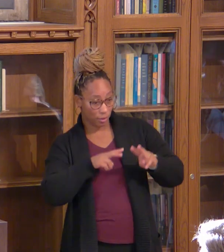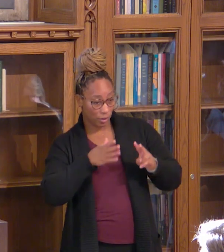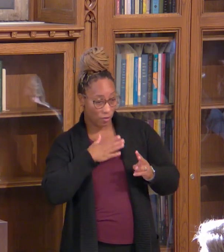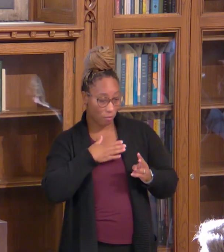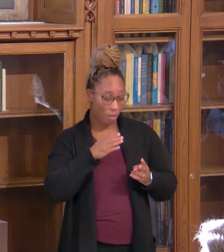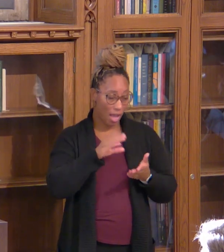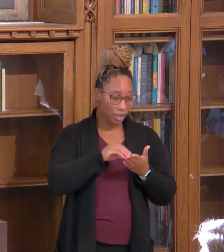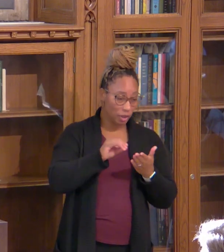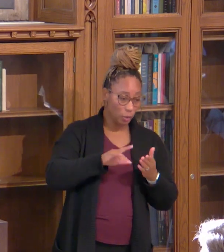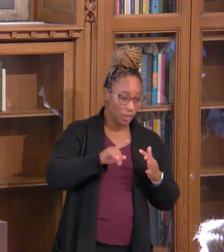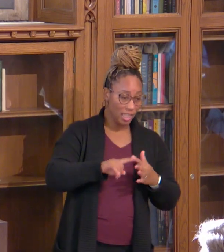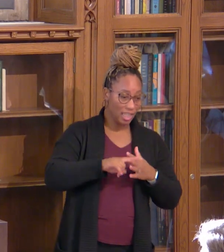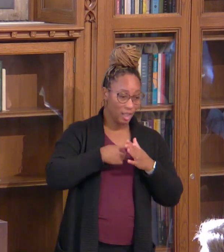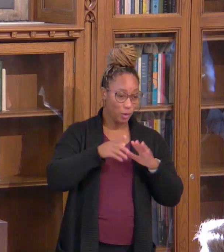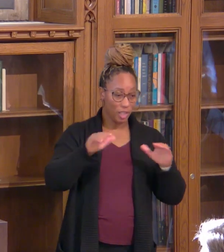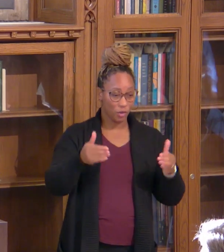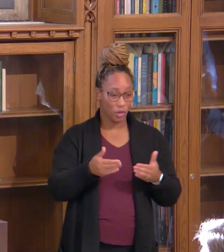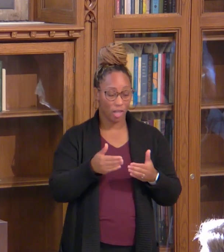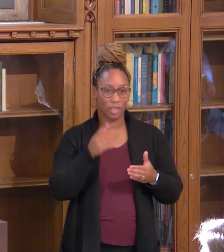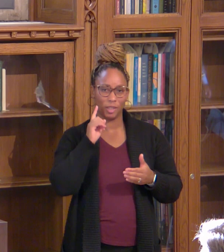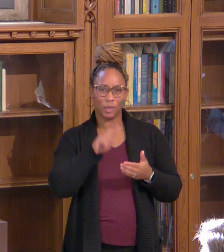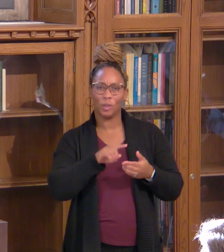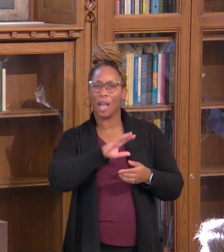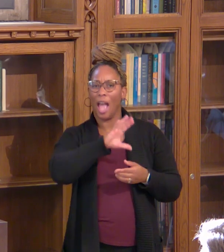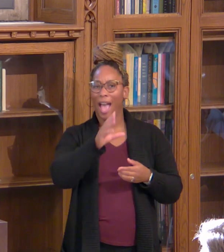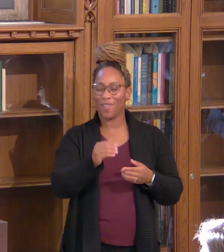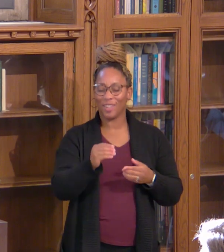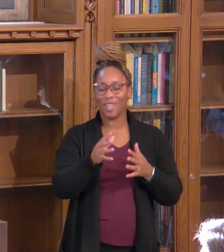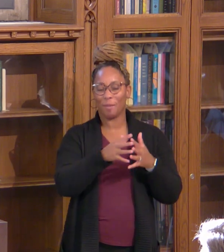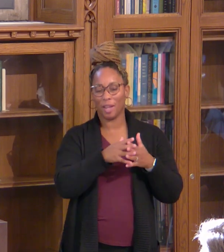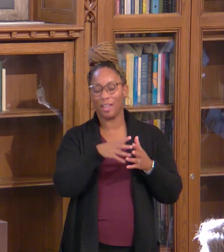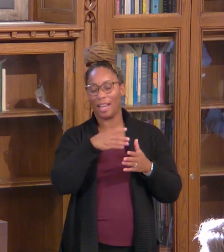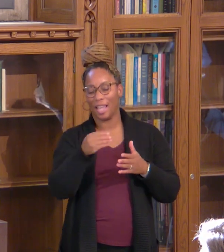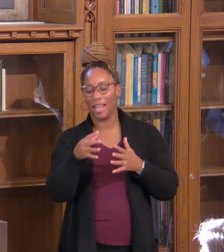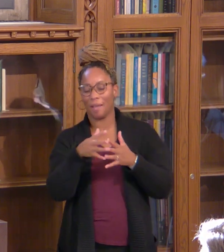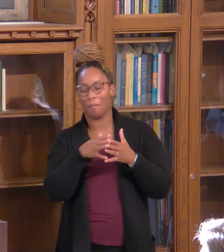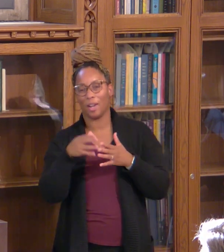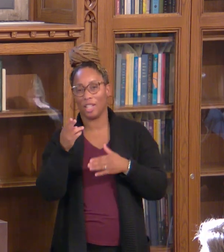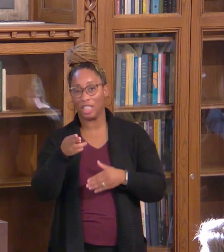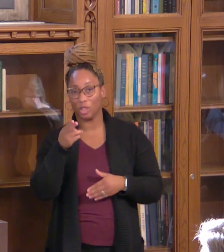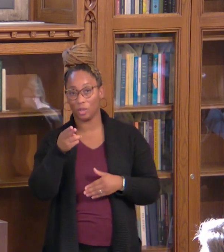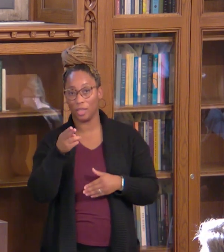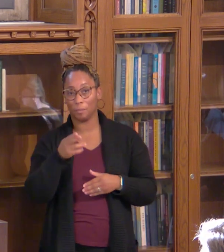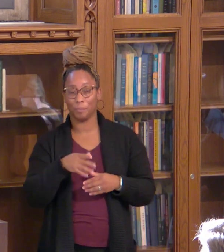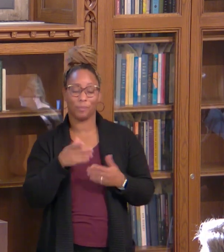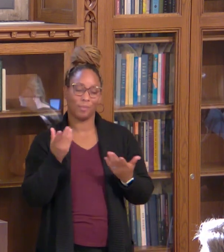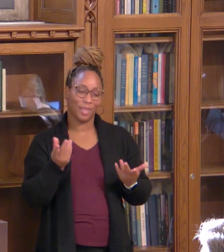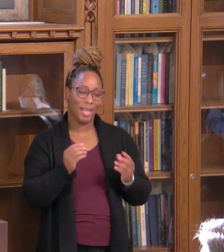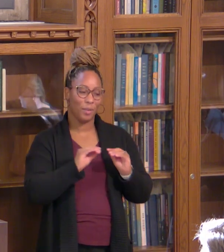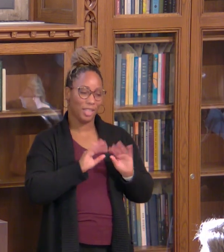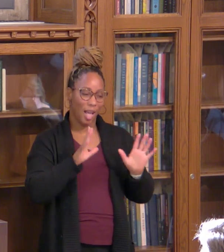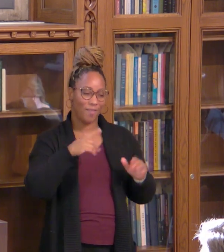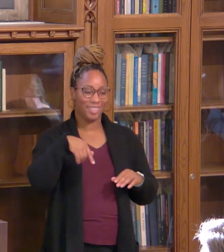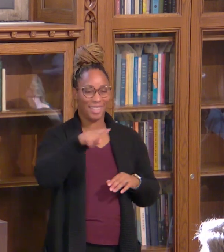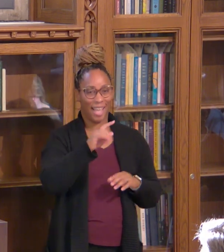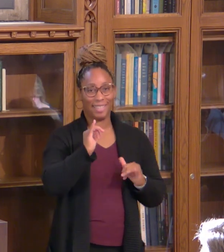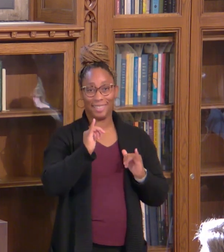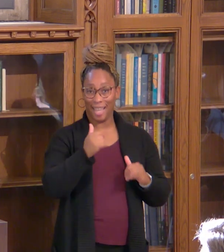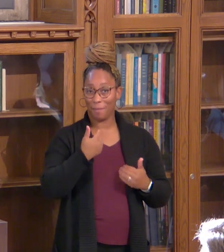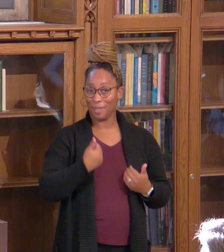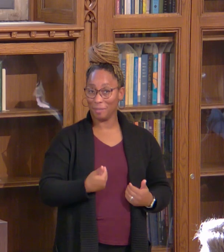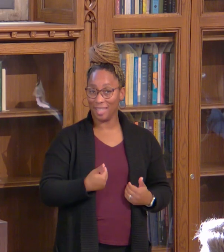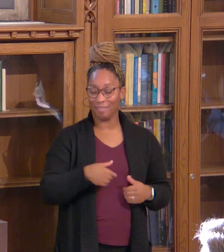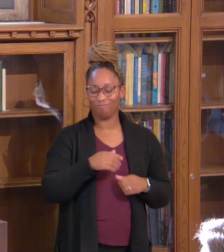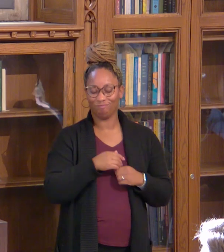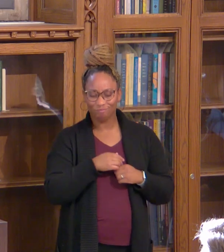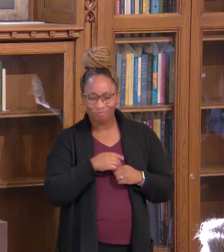initial introduction to African-American and American history it was obvious that they like me